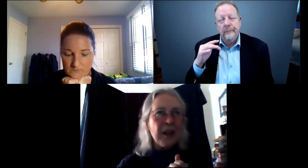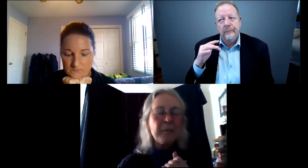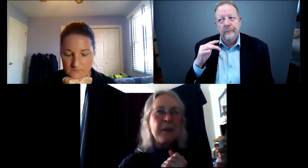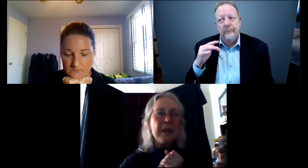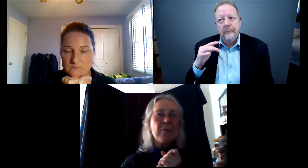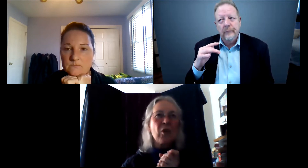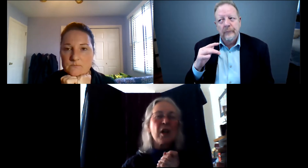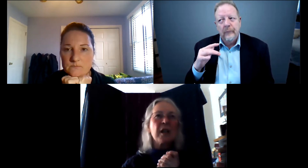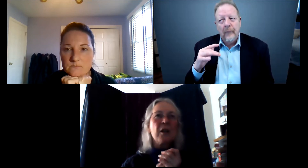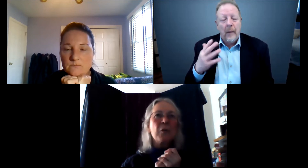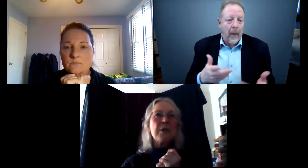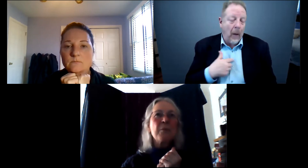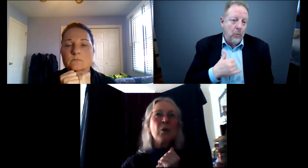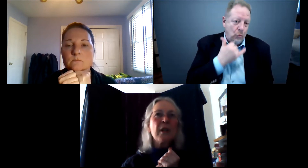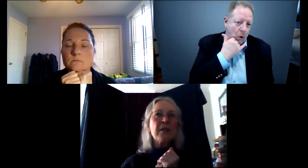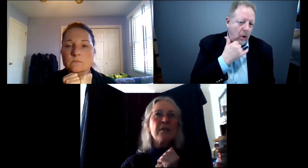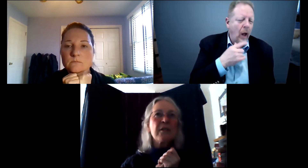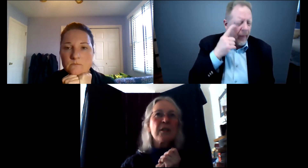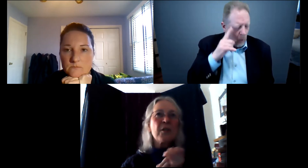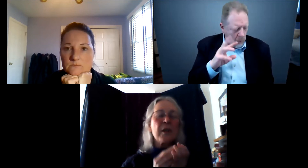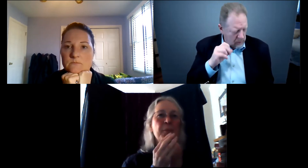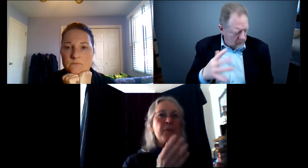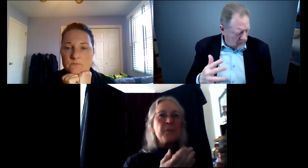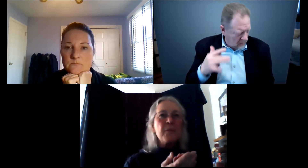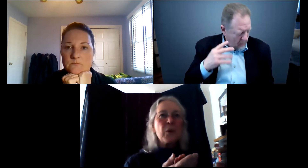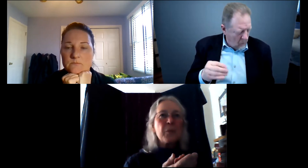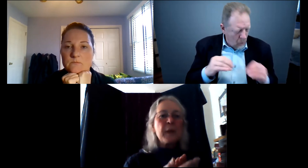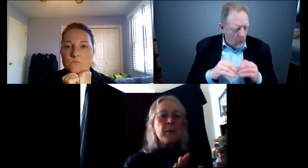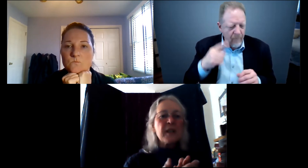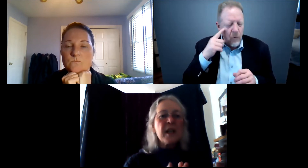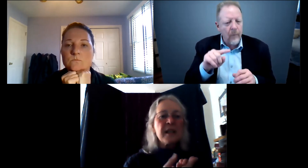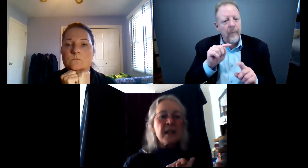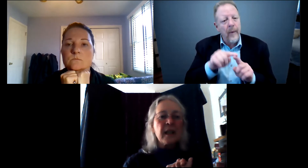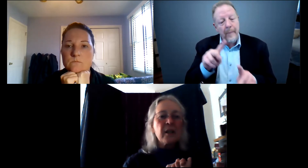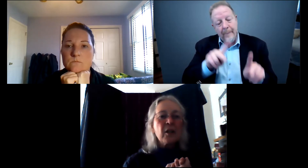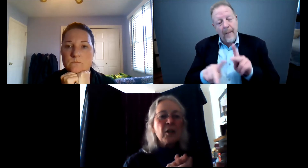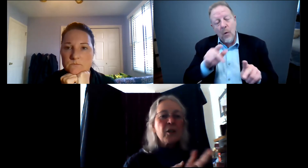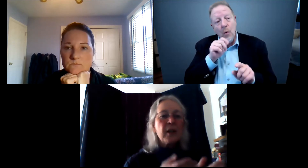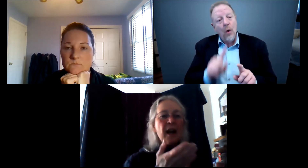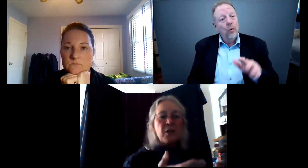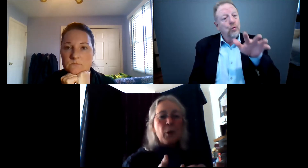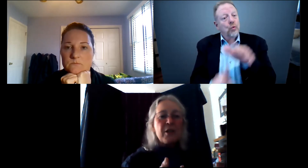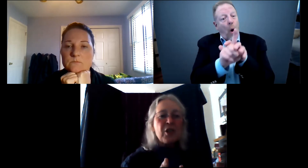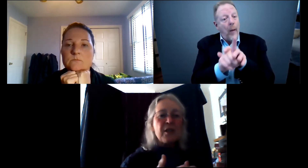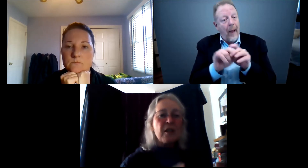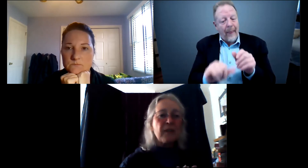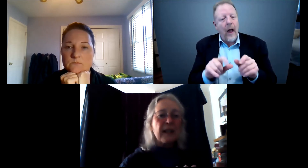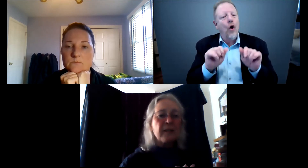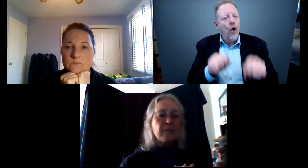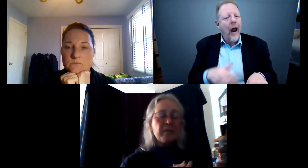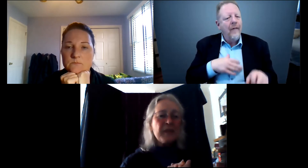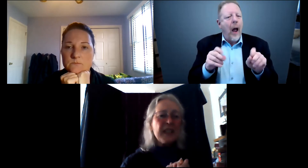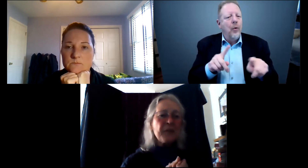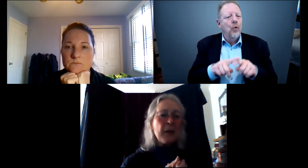my thought, maybe I'm wrong, was more so that people attending could ask questions of,